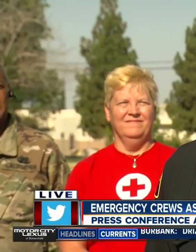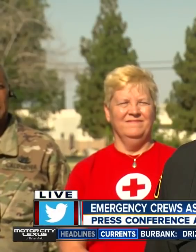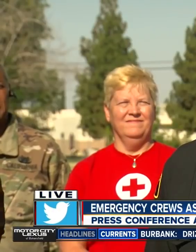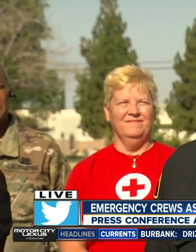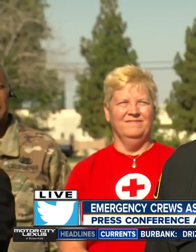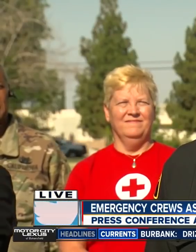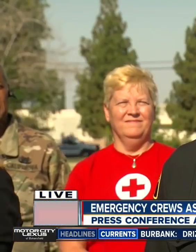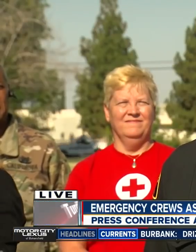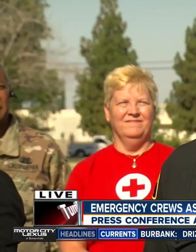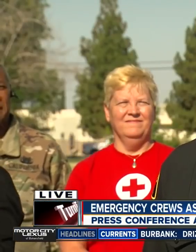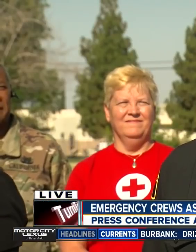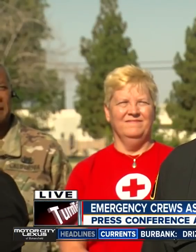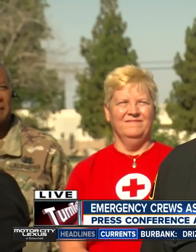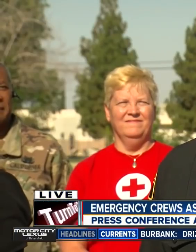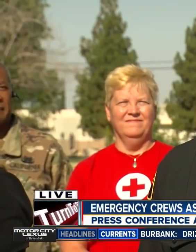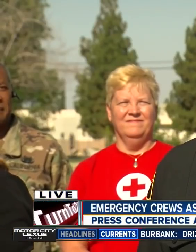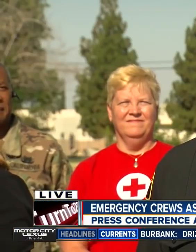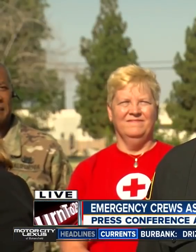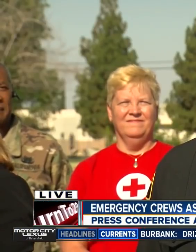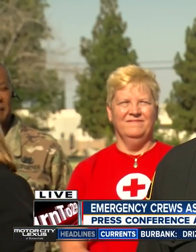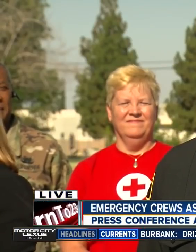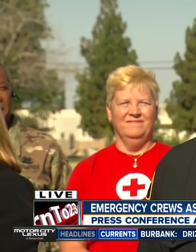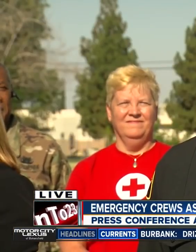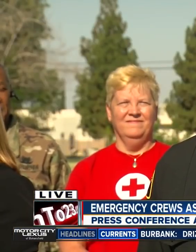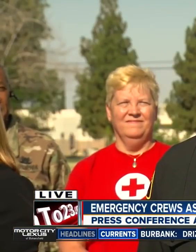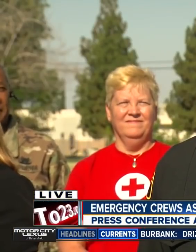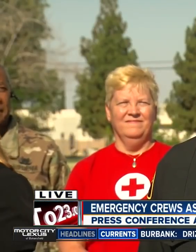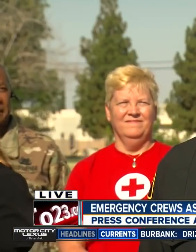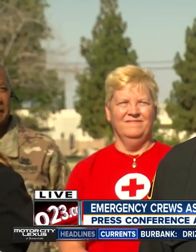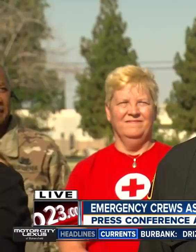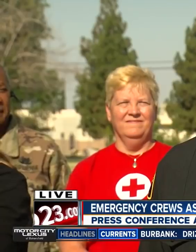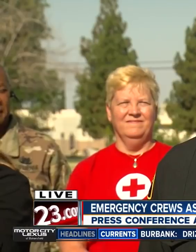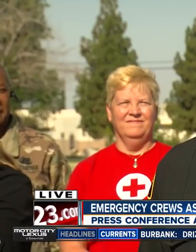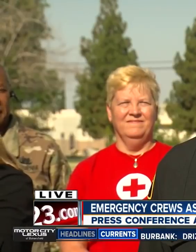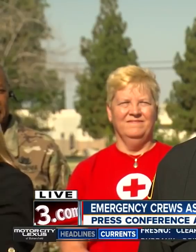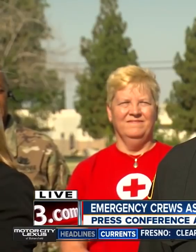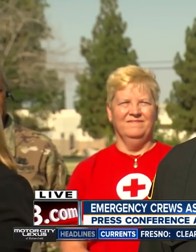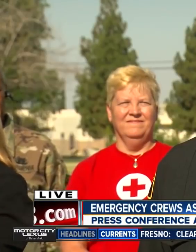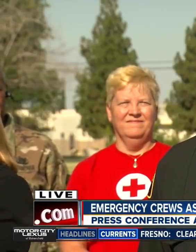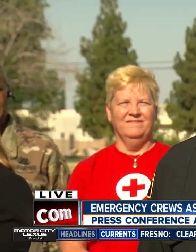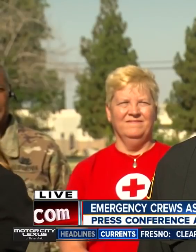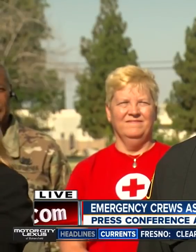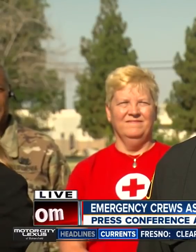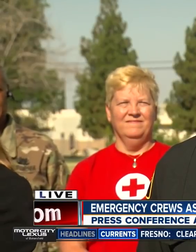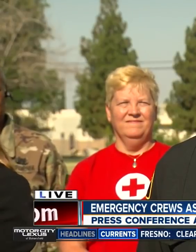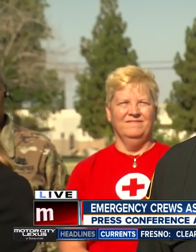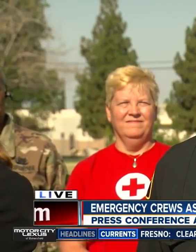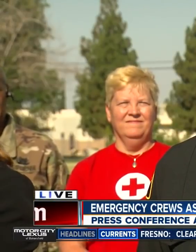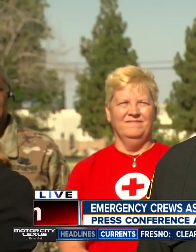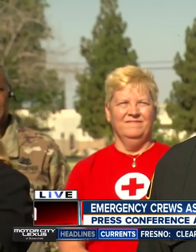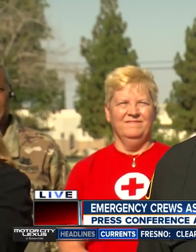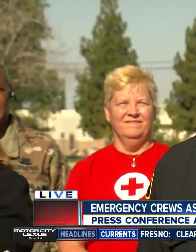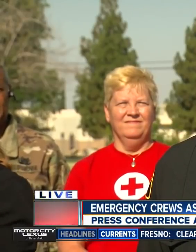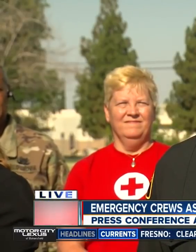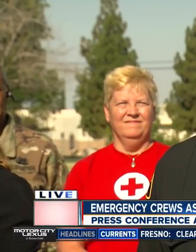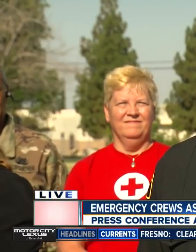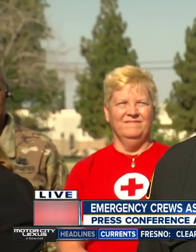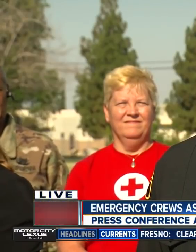And the community of Ridgecrest is, and they're strong, and they're vigilant people, and doing a great job,